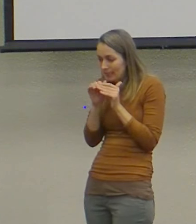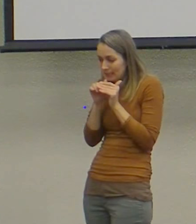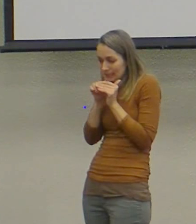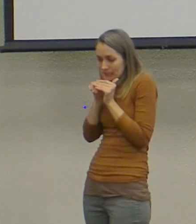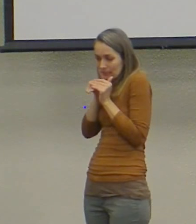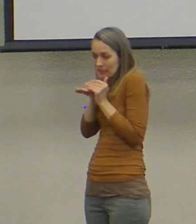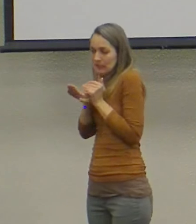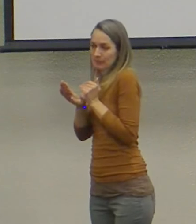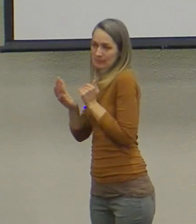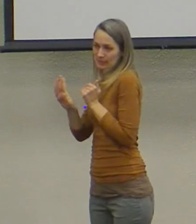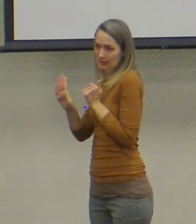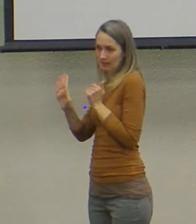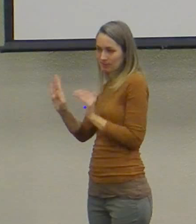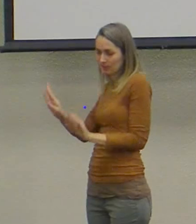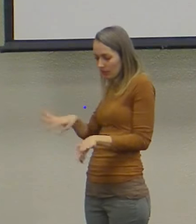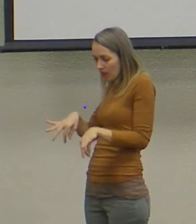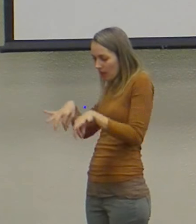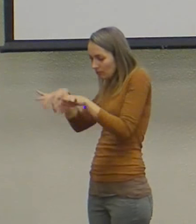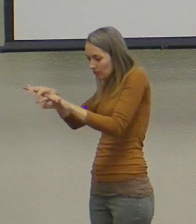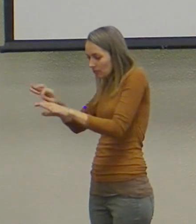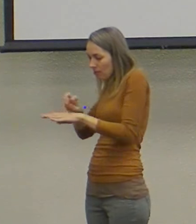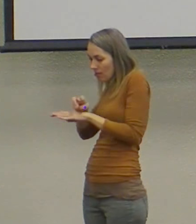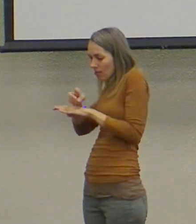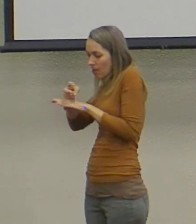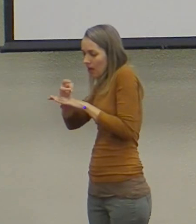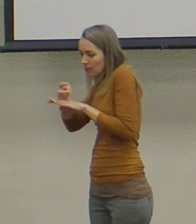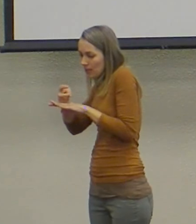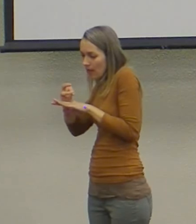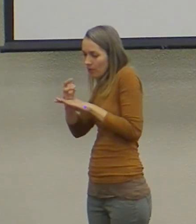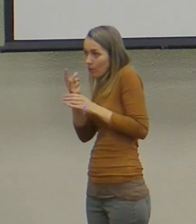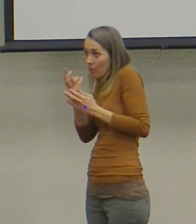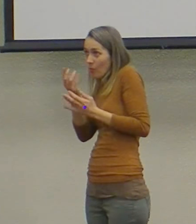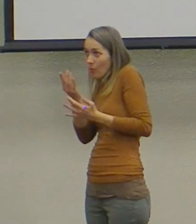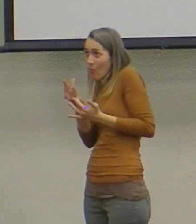in, uncovers his feet, and lies down to wait for